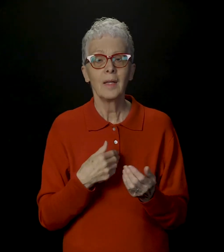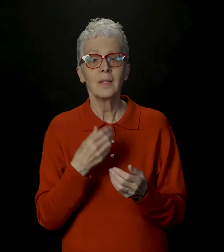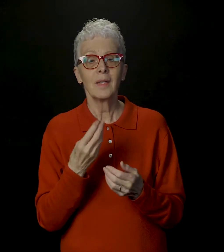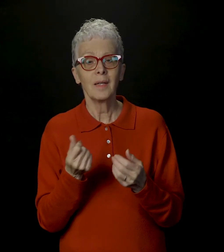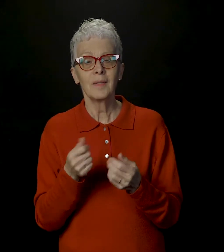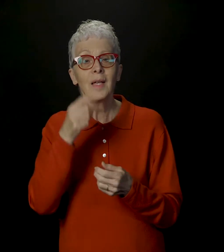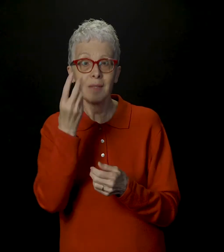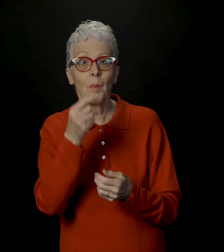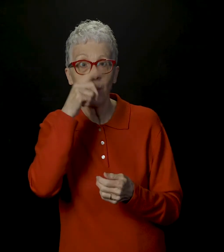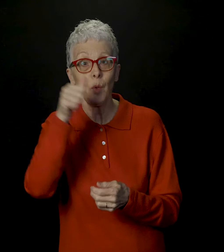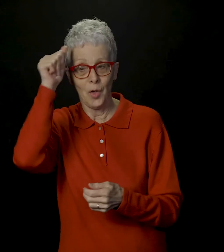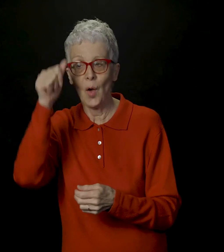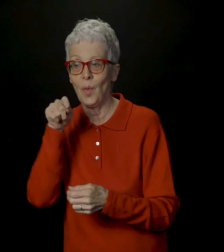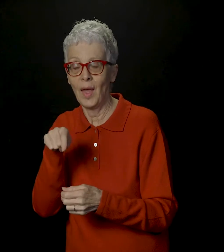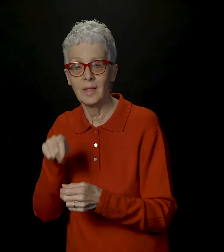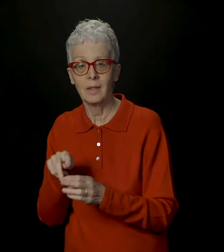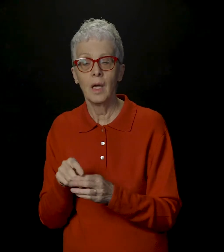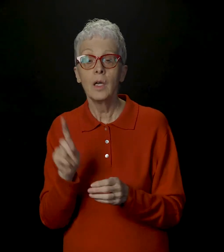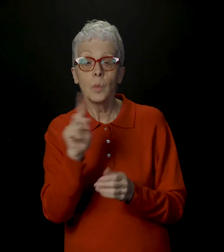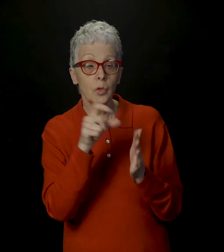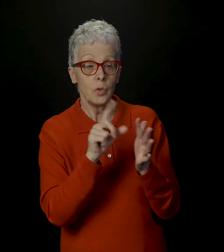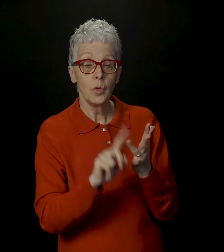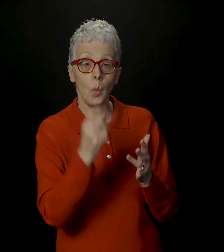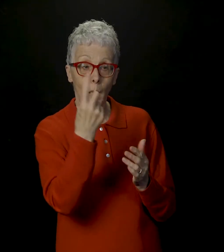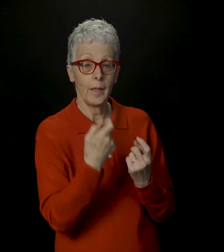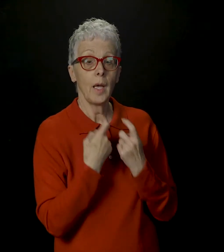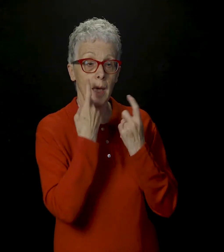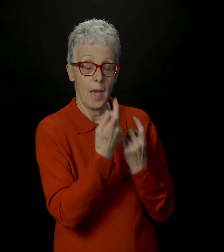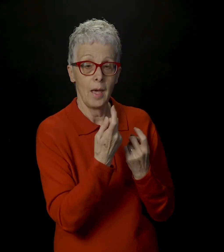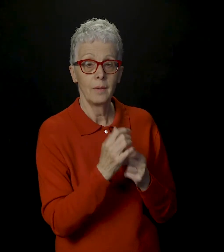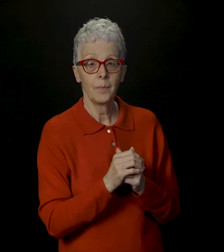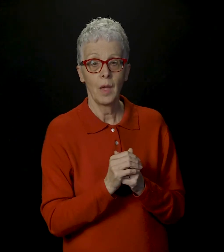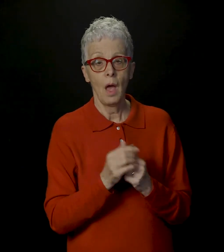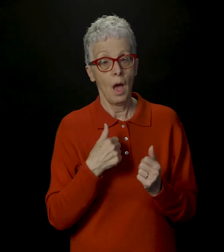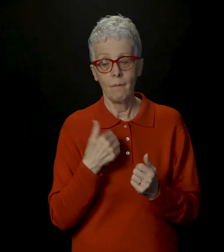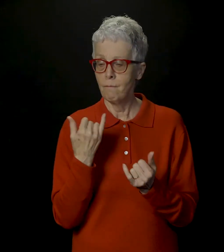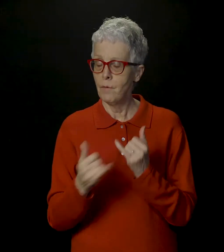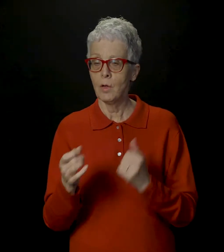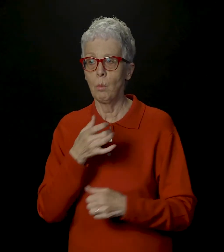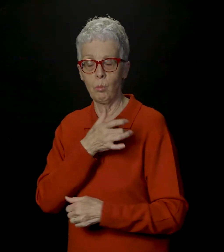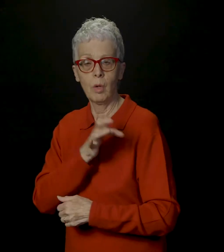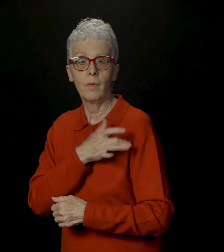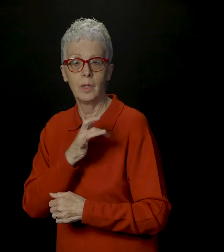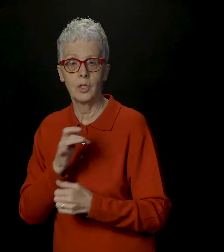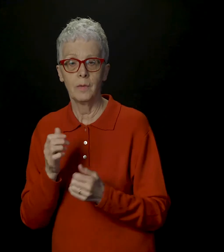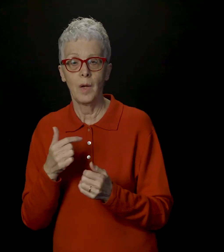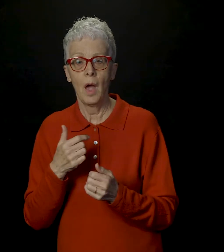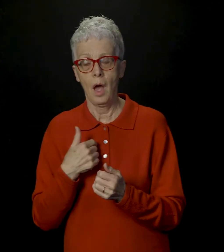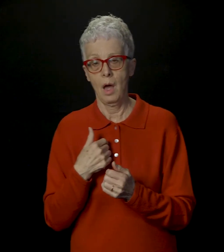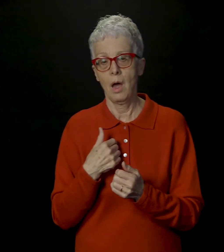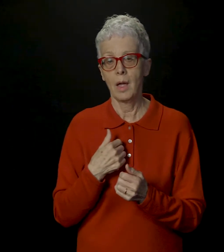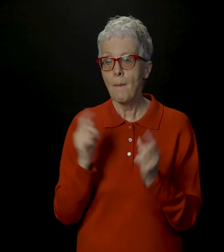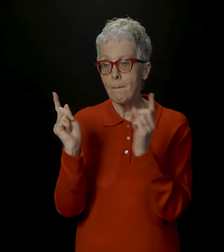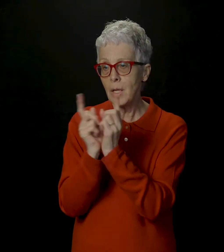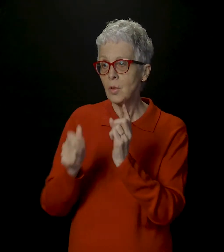them know And going yes Your role at One Care Lee My role at One Care Is a very privileged one I get